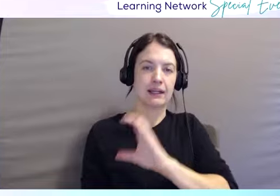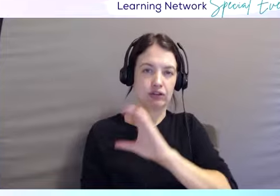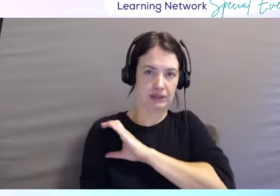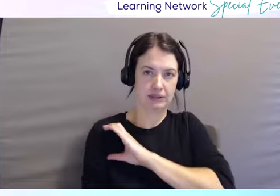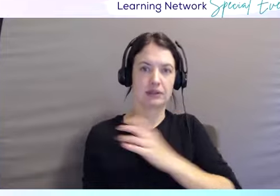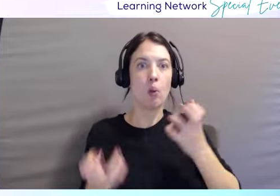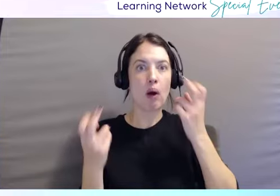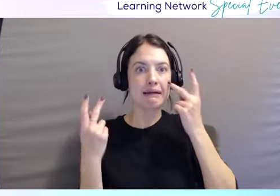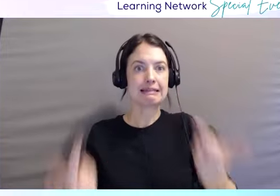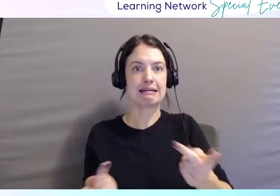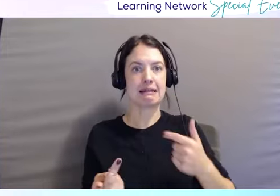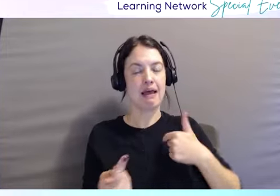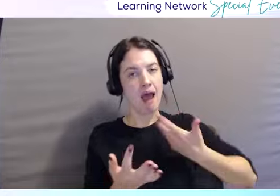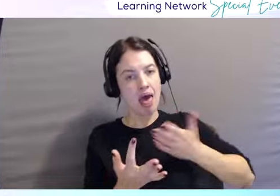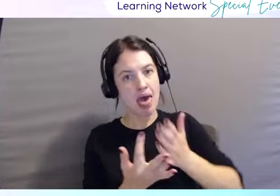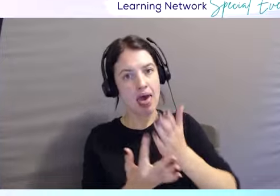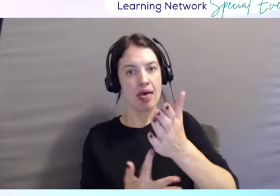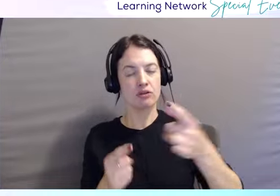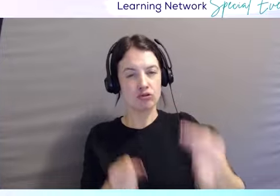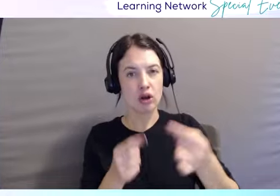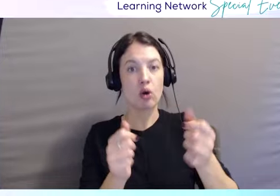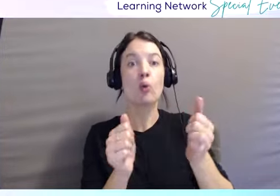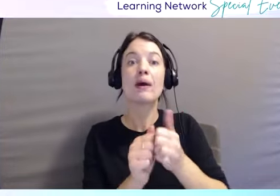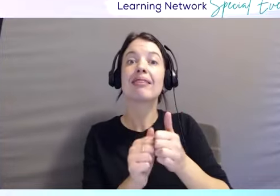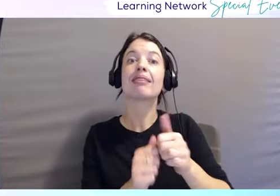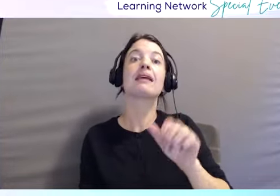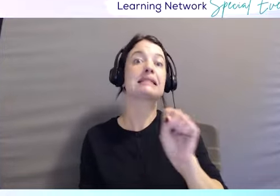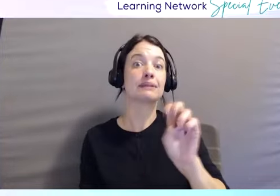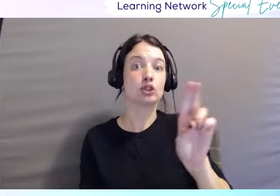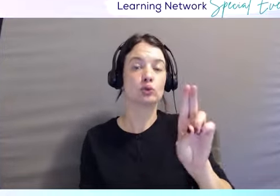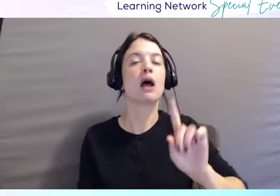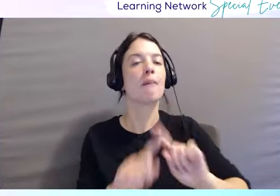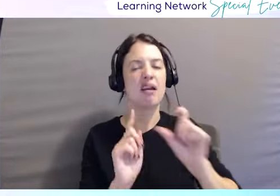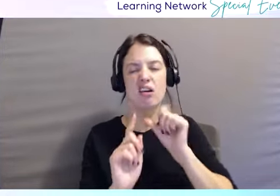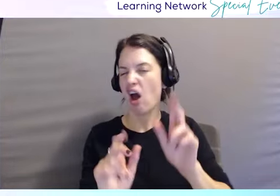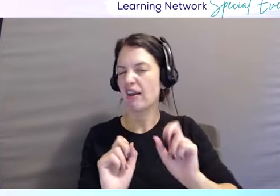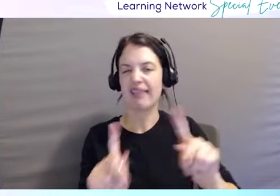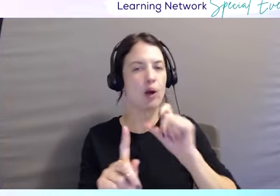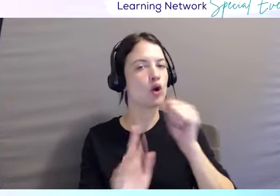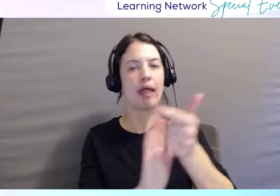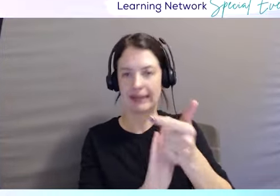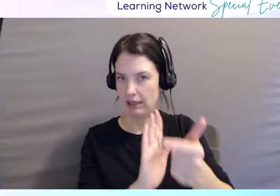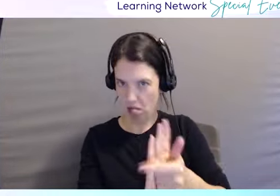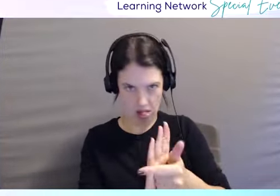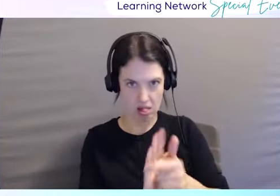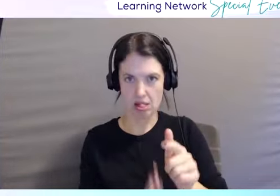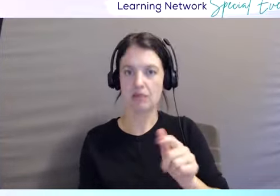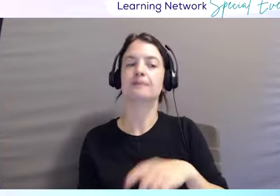struggle with, in this case, illegal drug use? And obviously empathy and non-judgment, and they